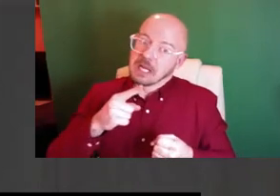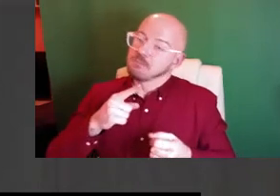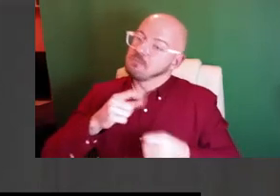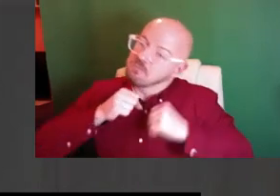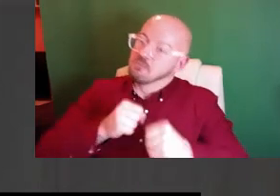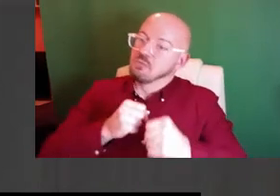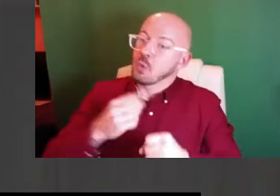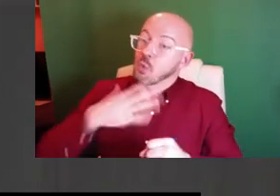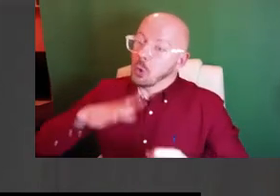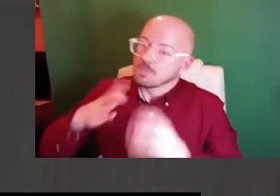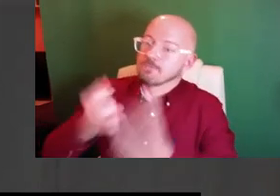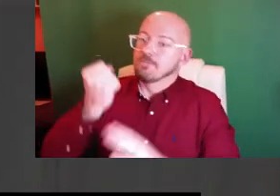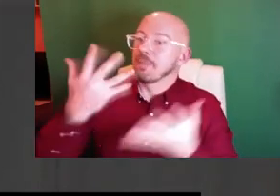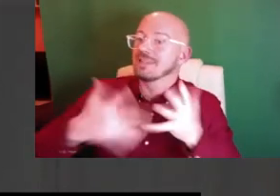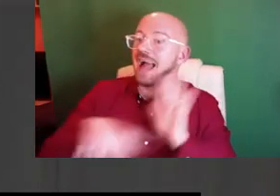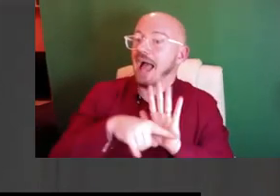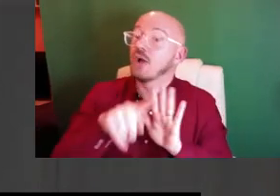member's bill.